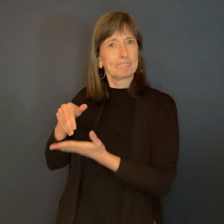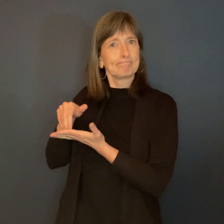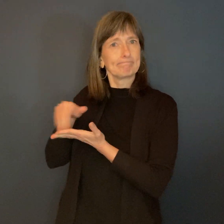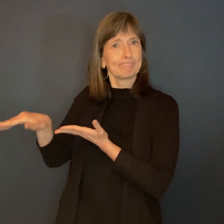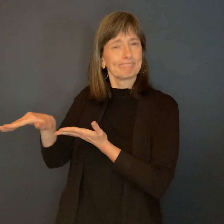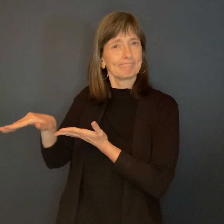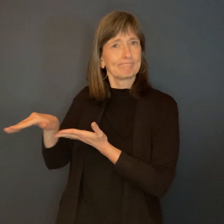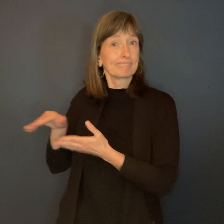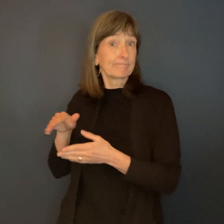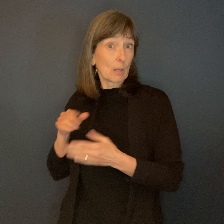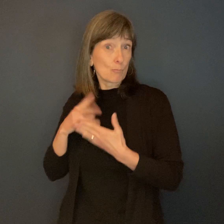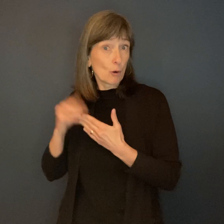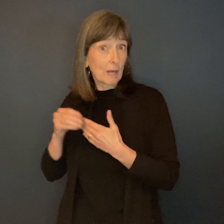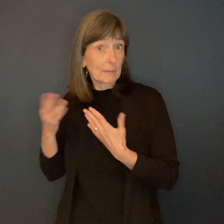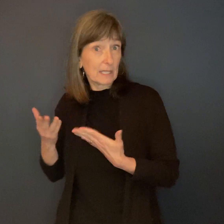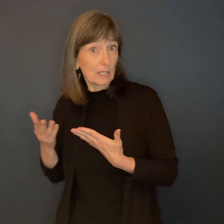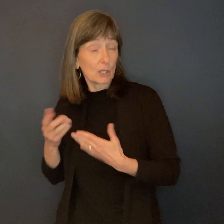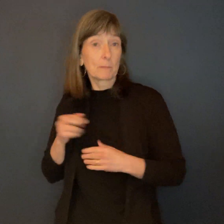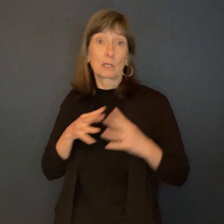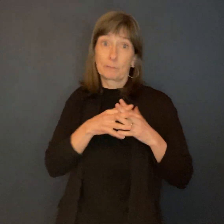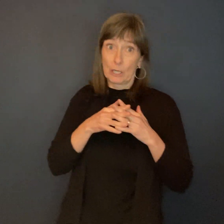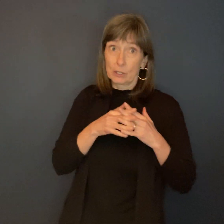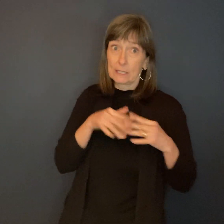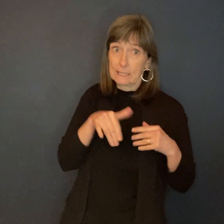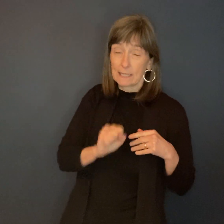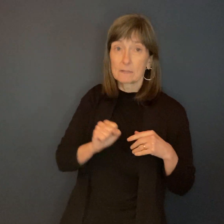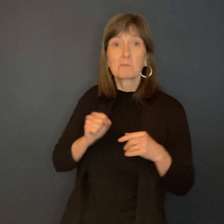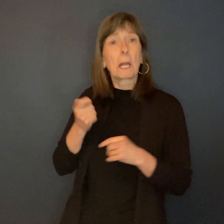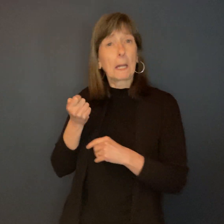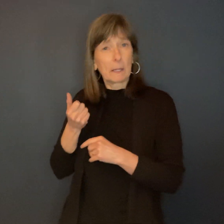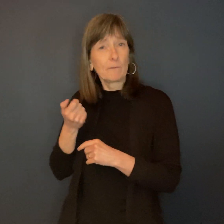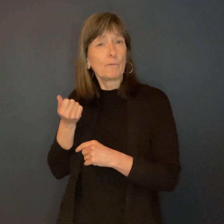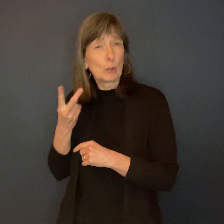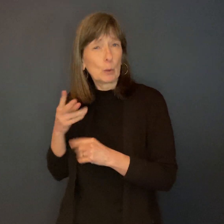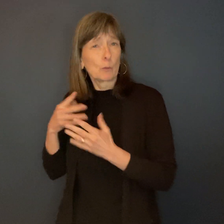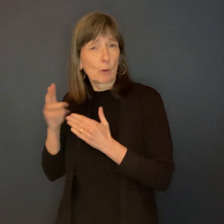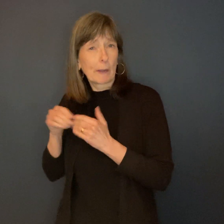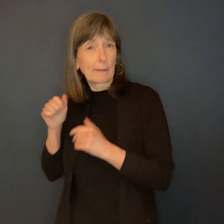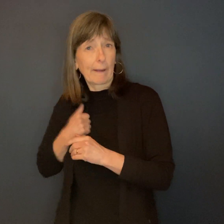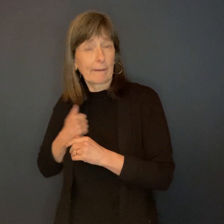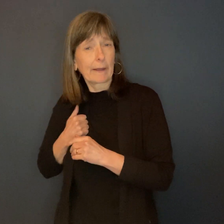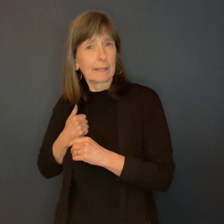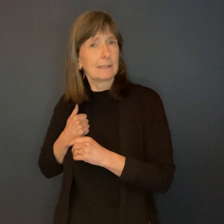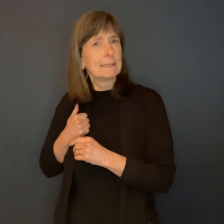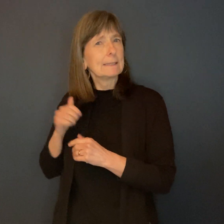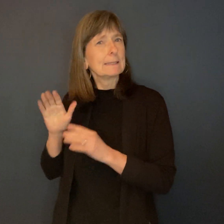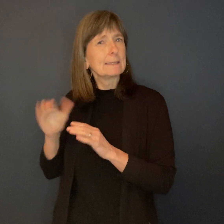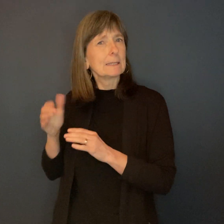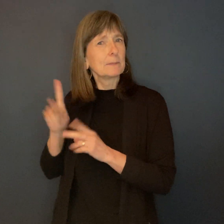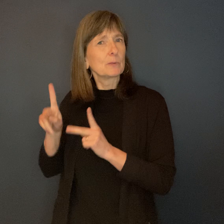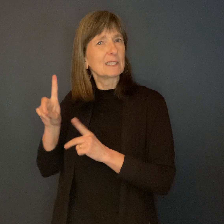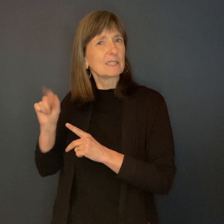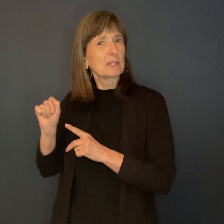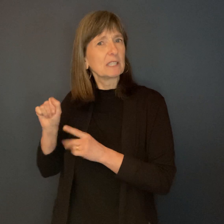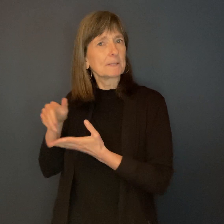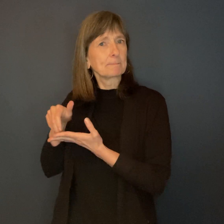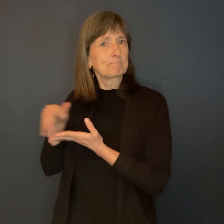programs in Canada. And of course, there were many people who were still in sheltered workshops